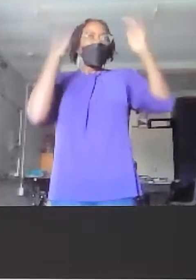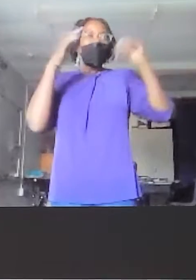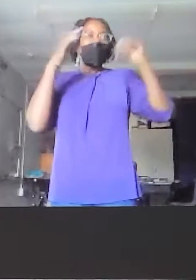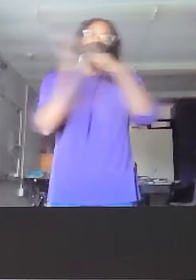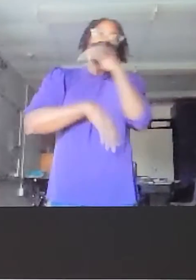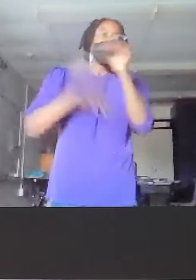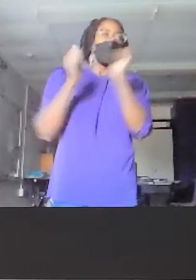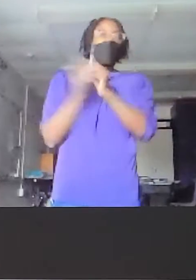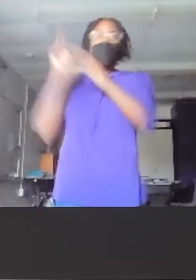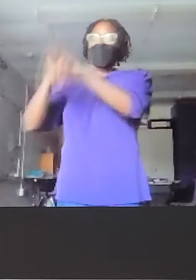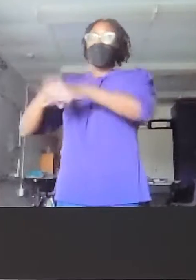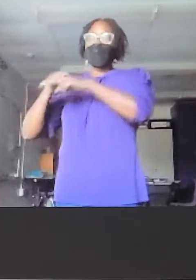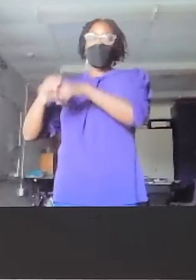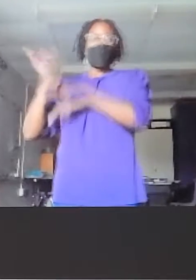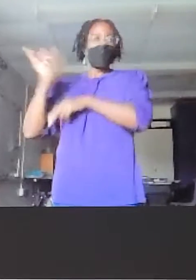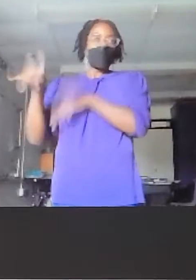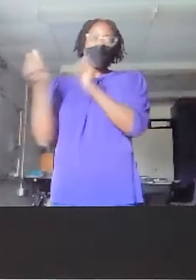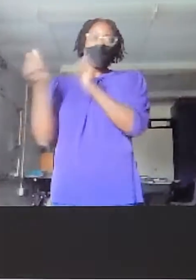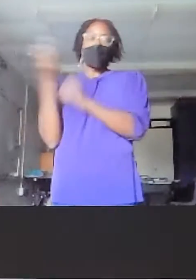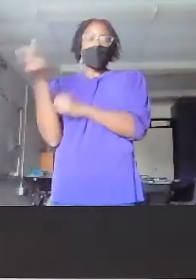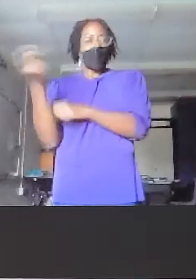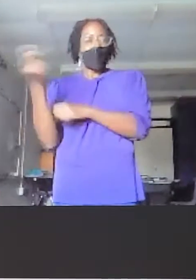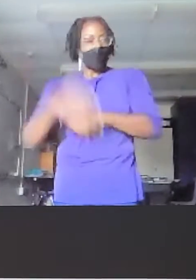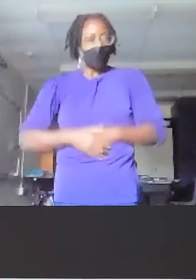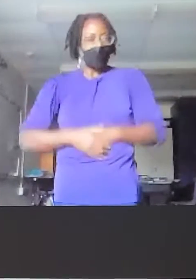it? Trouble making people.